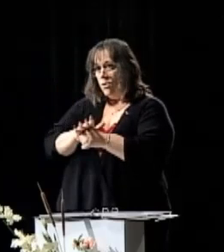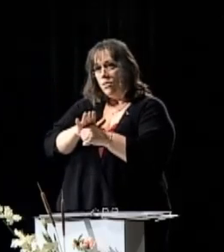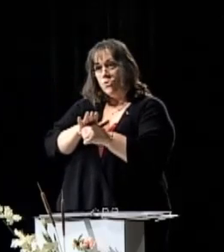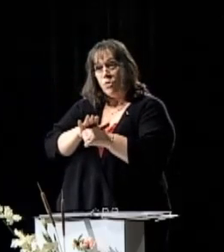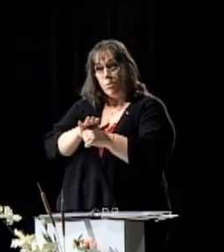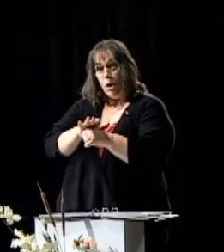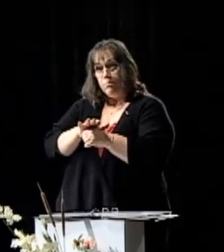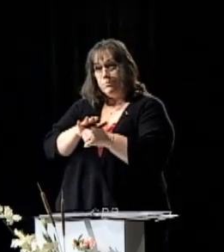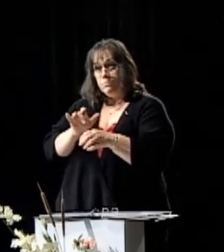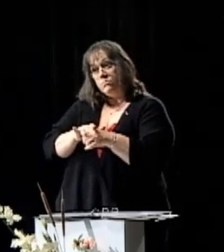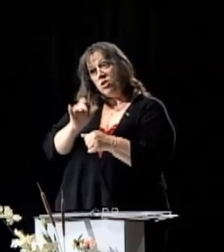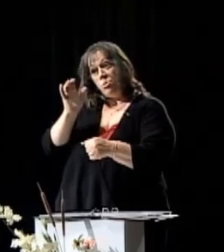Soda pop, soda.